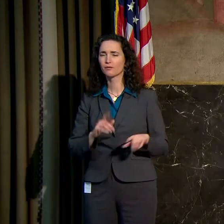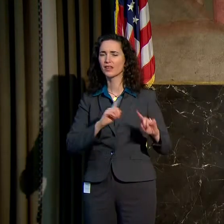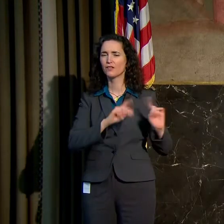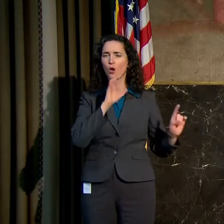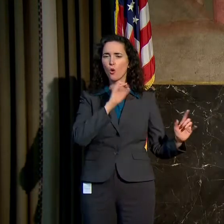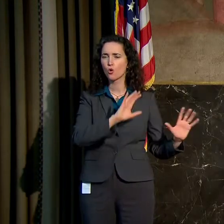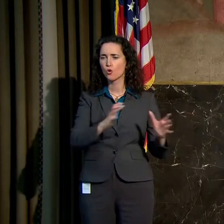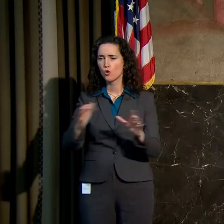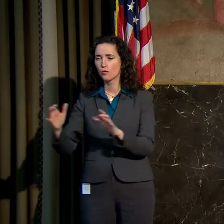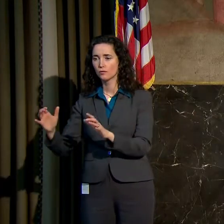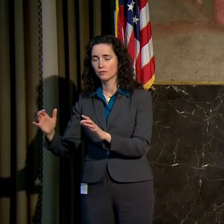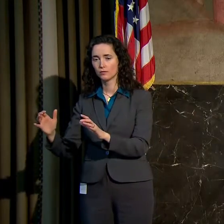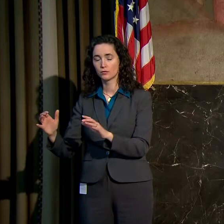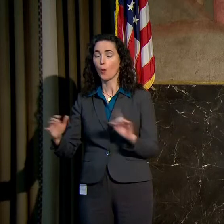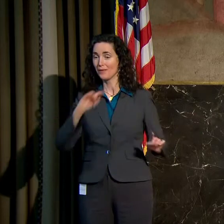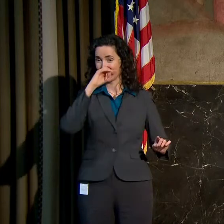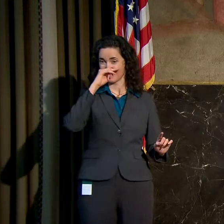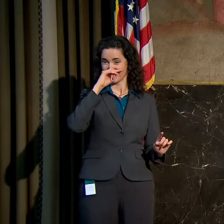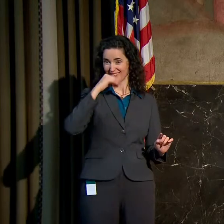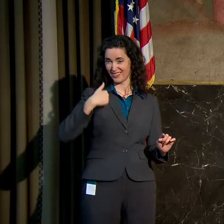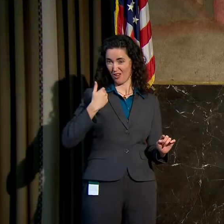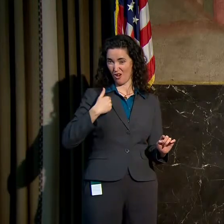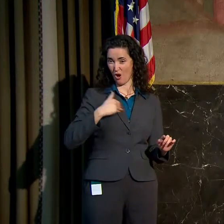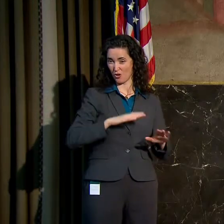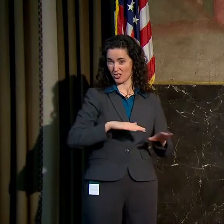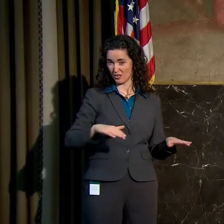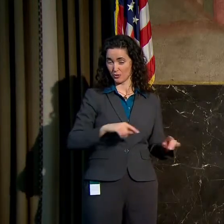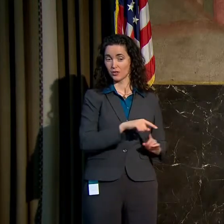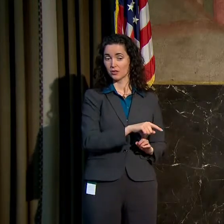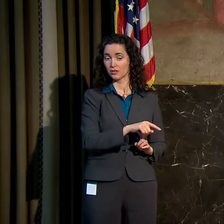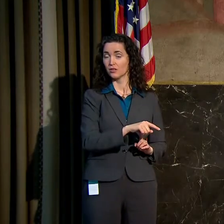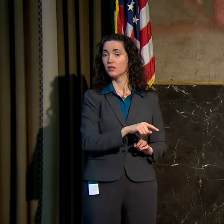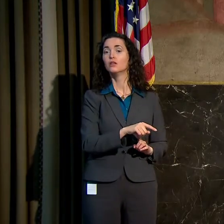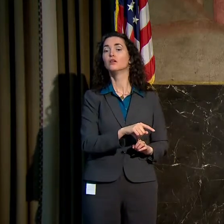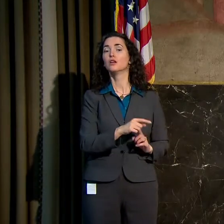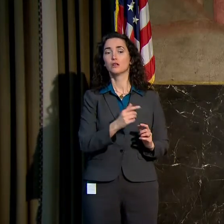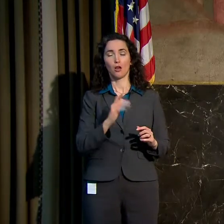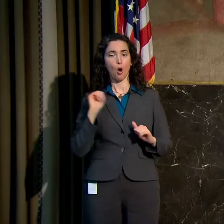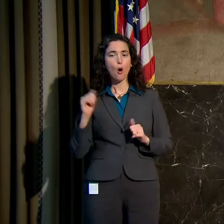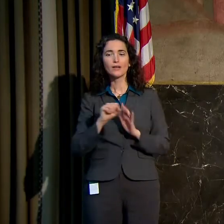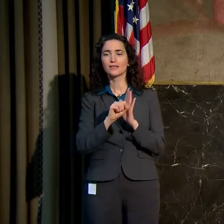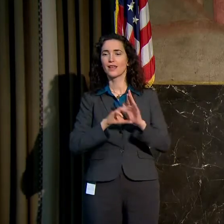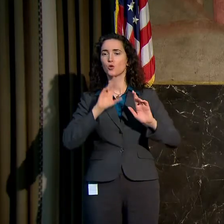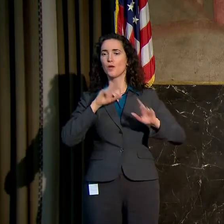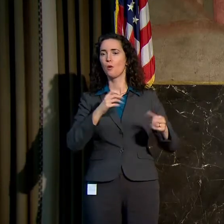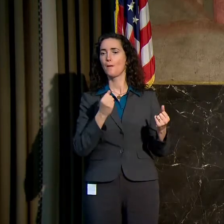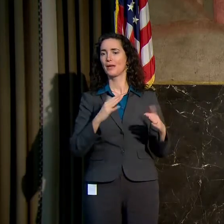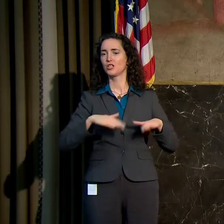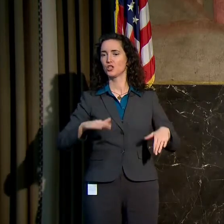highest number of pediatric hospitalizations currently is among those 0 to 4 years old.